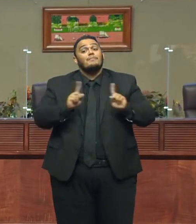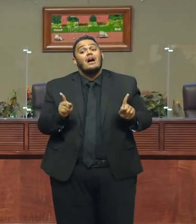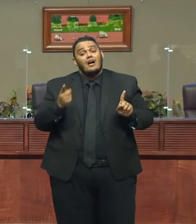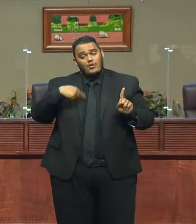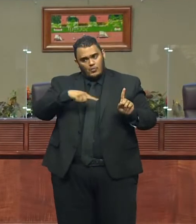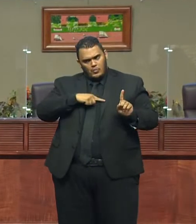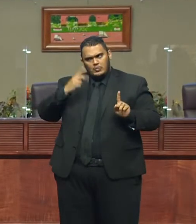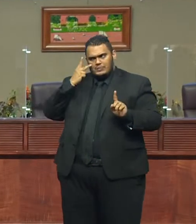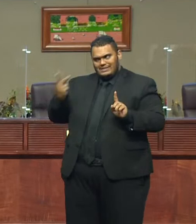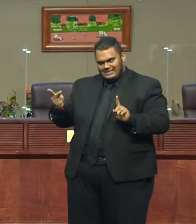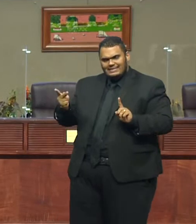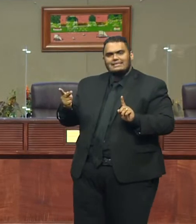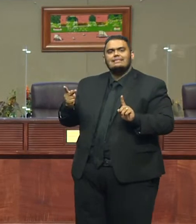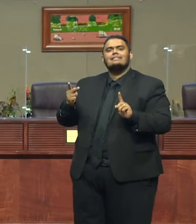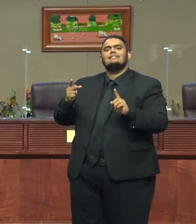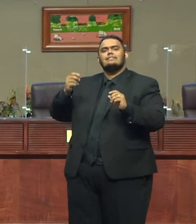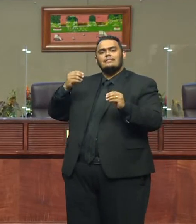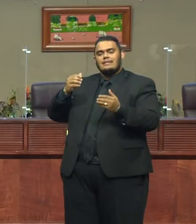continue